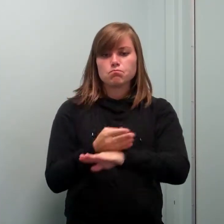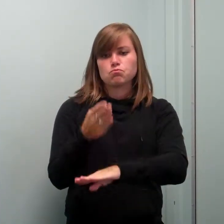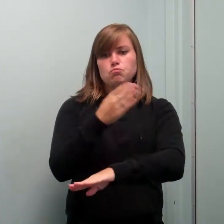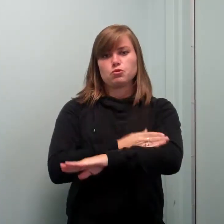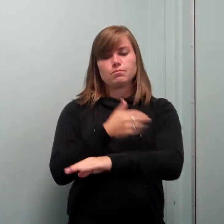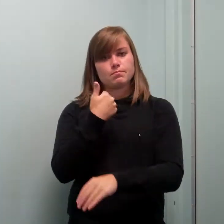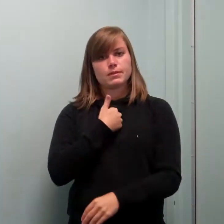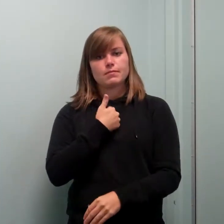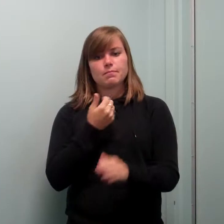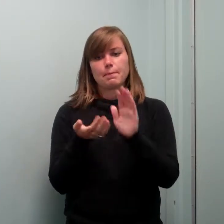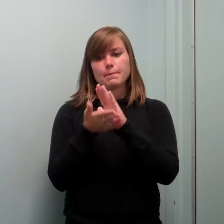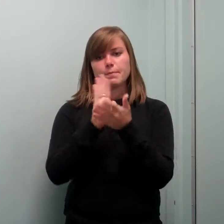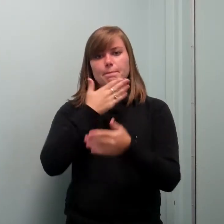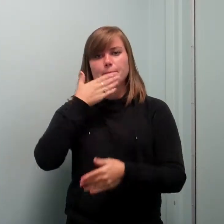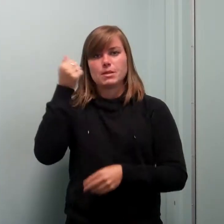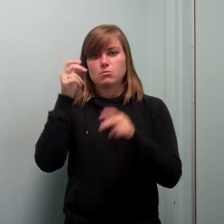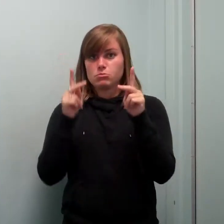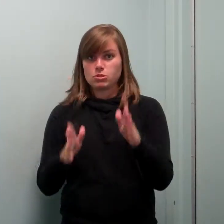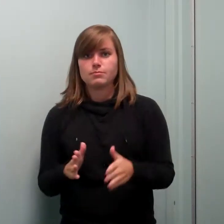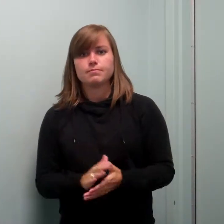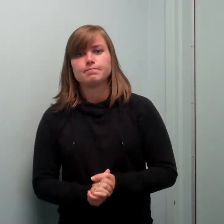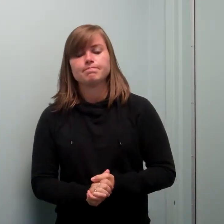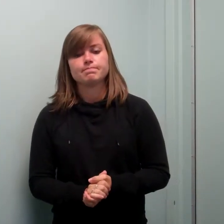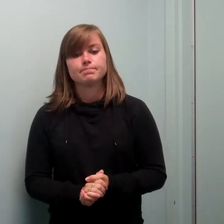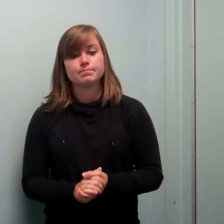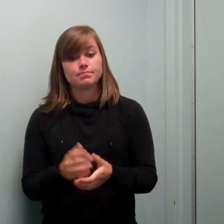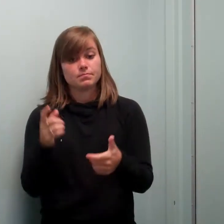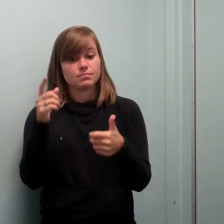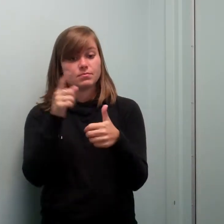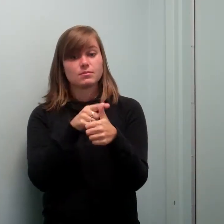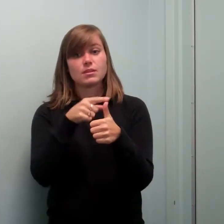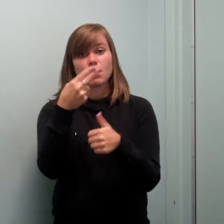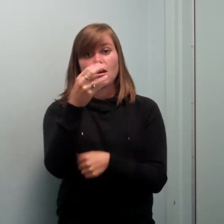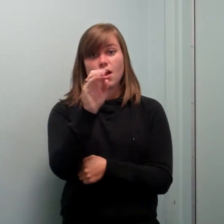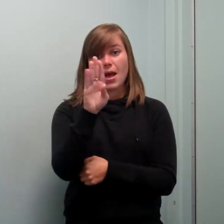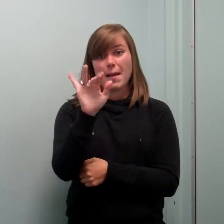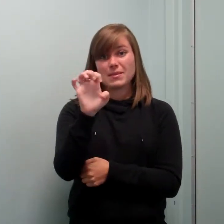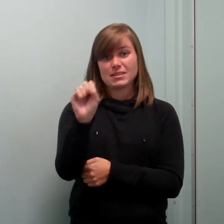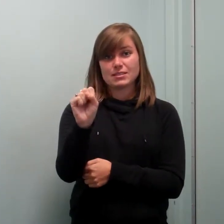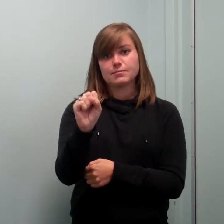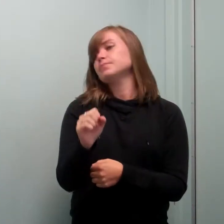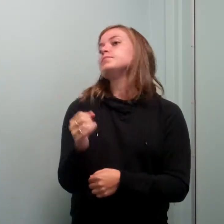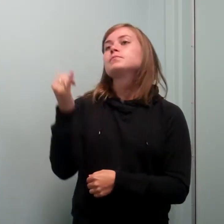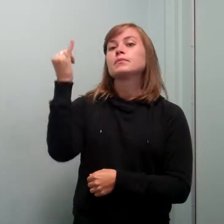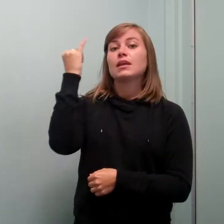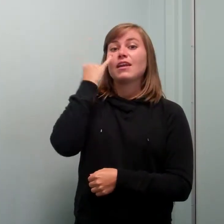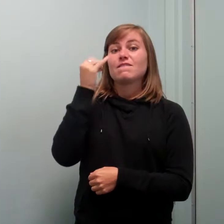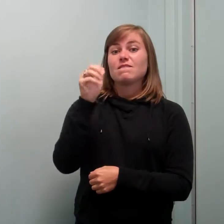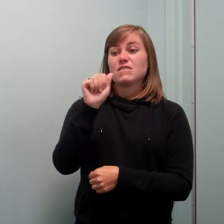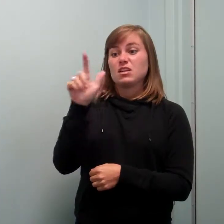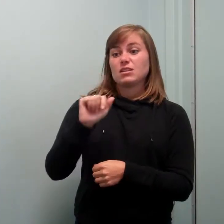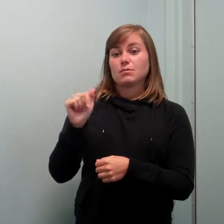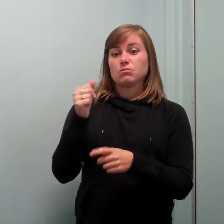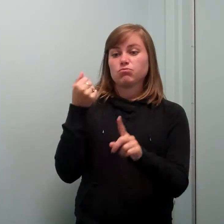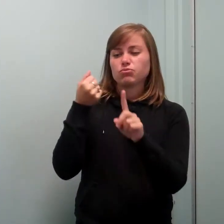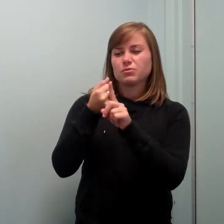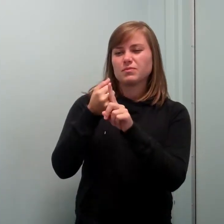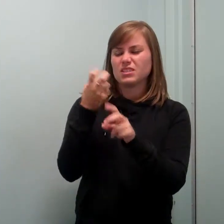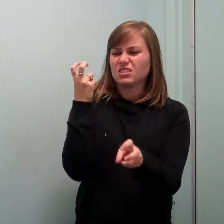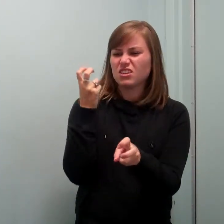Let's start with the hobbies. When you get dementia, it gets harder and harder to enjoy yourself. You can't sit and have long talks with